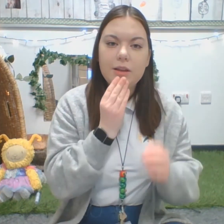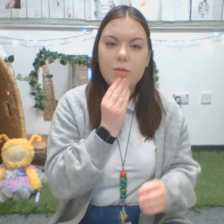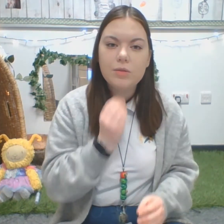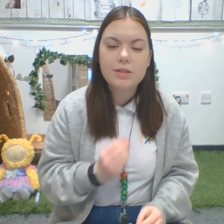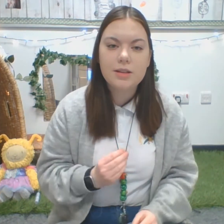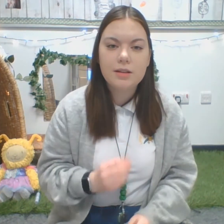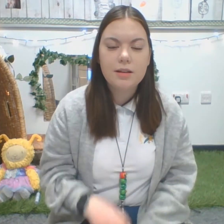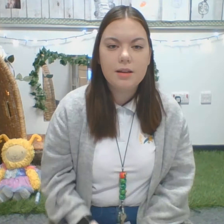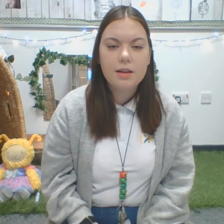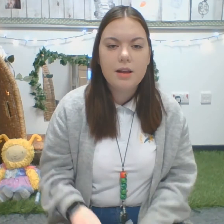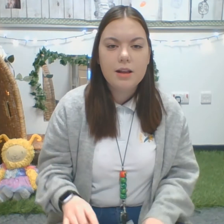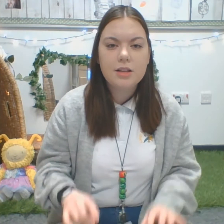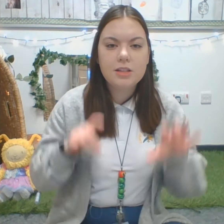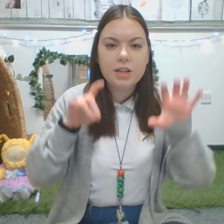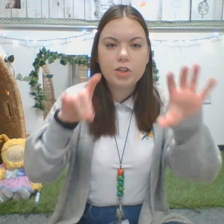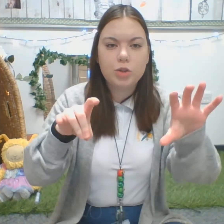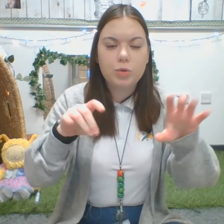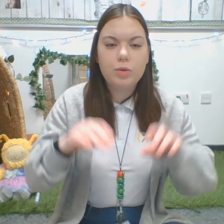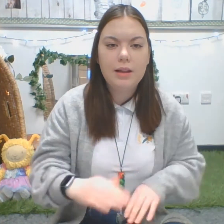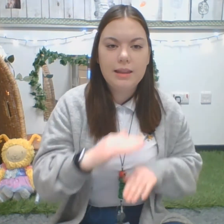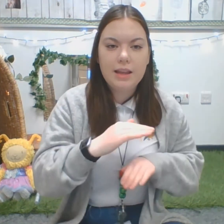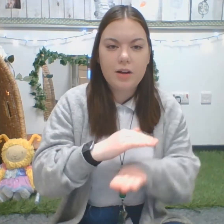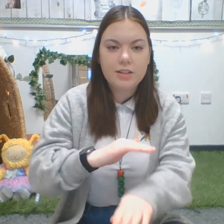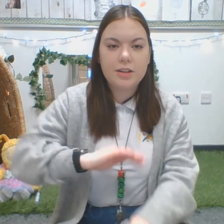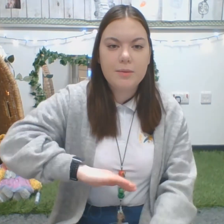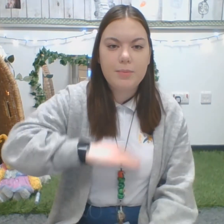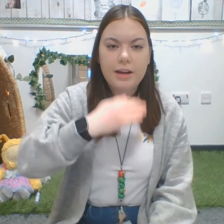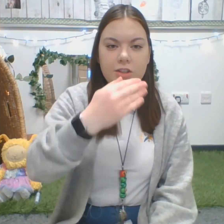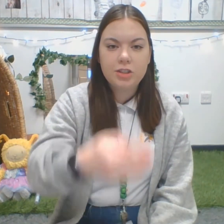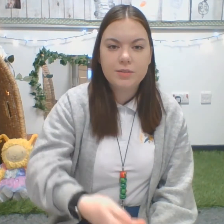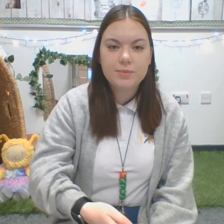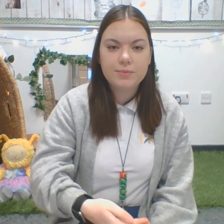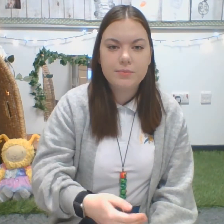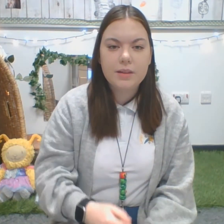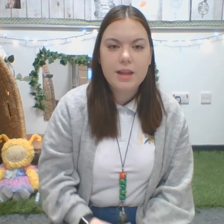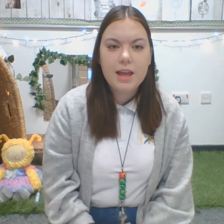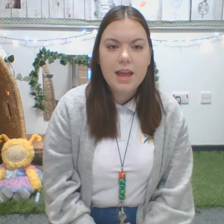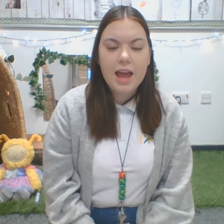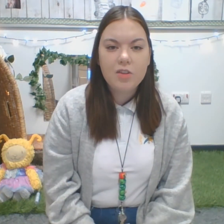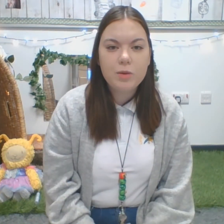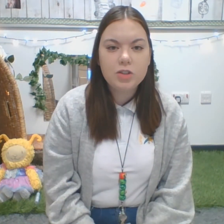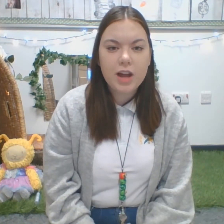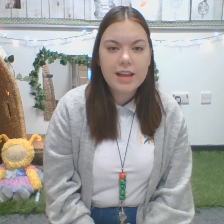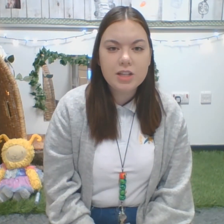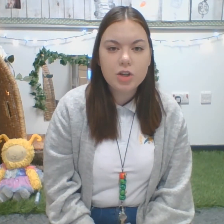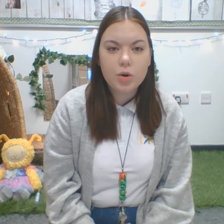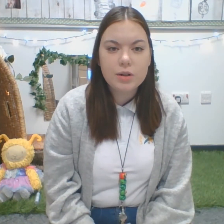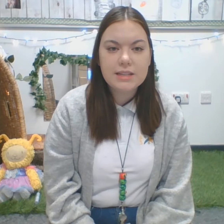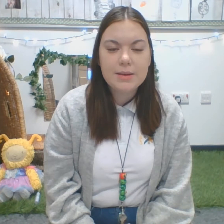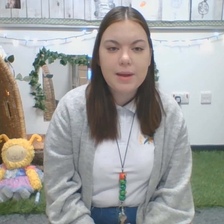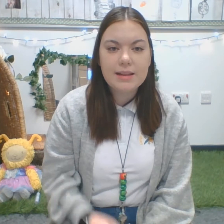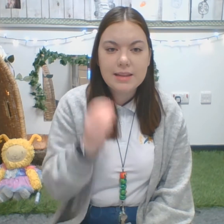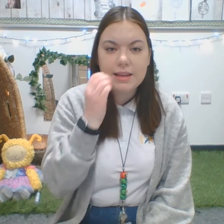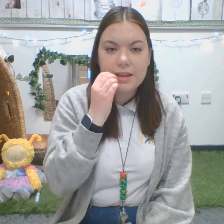goat. Doesn't a troll live under the bridge? If we try to cross, he might eat us